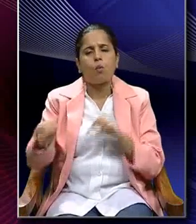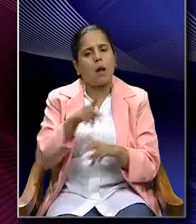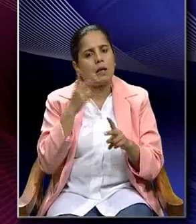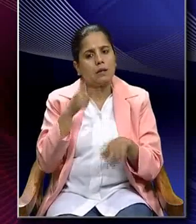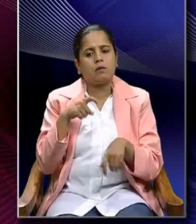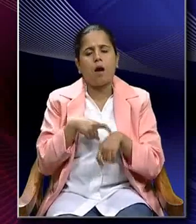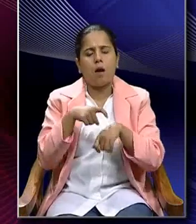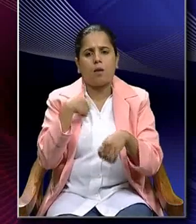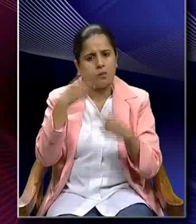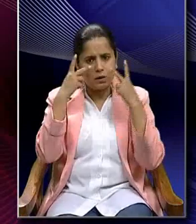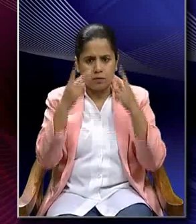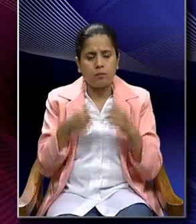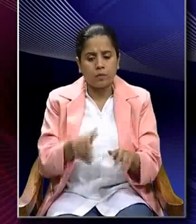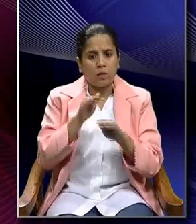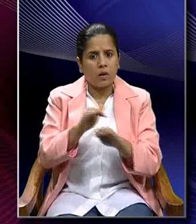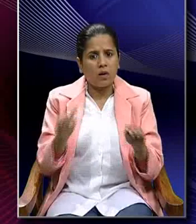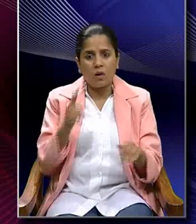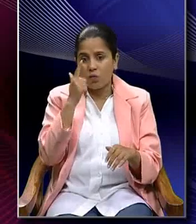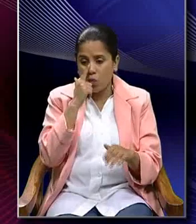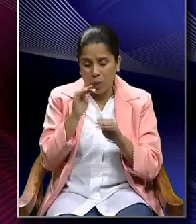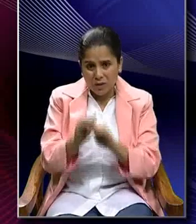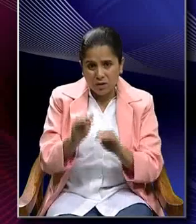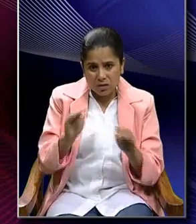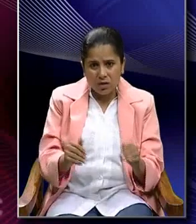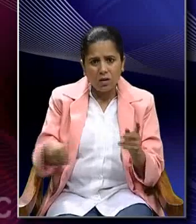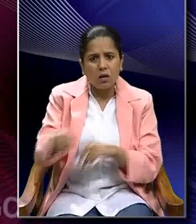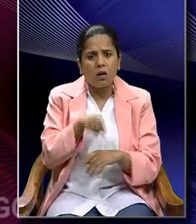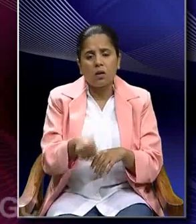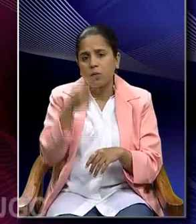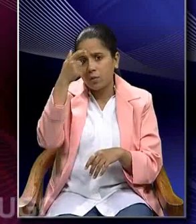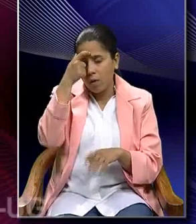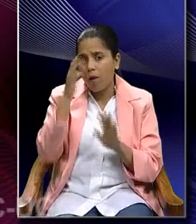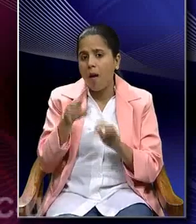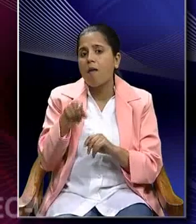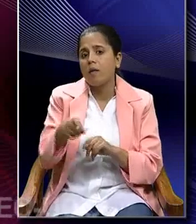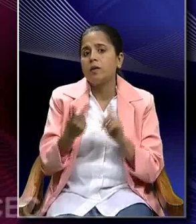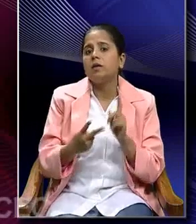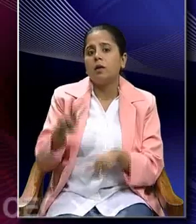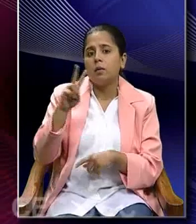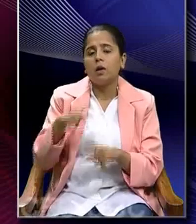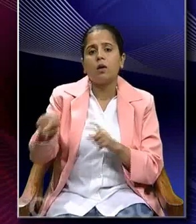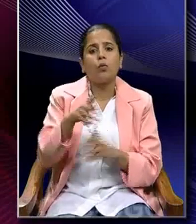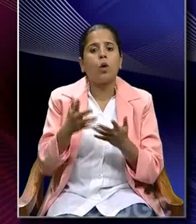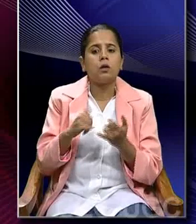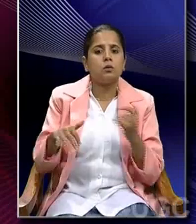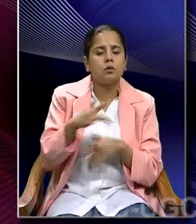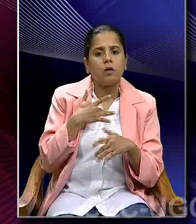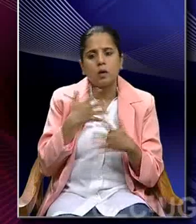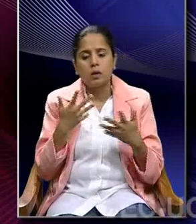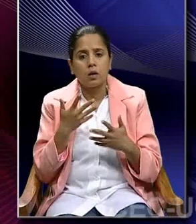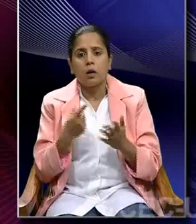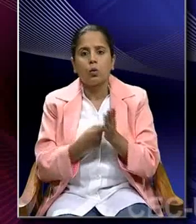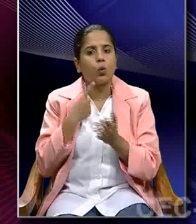normal times, the girl child is in a vulnerable position. She is in a situation of greater